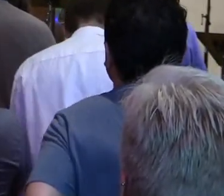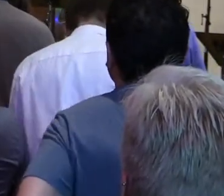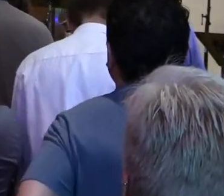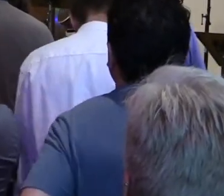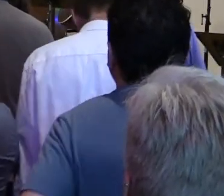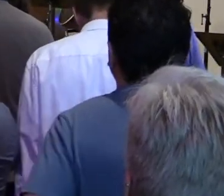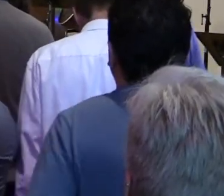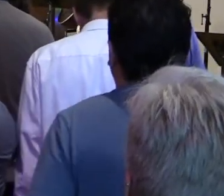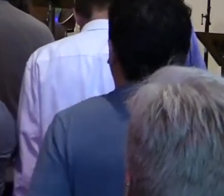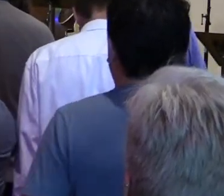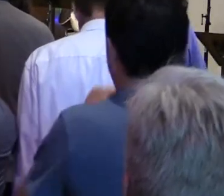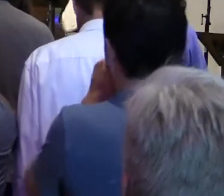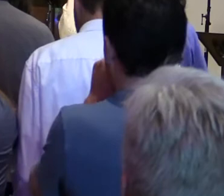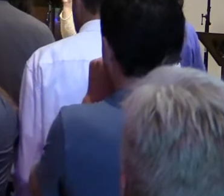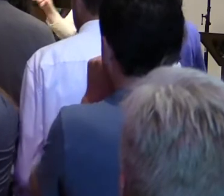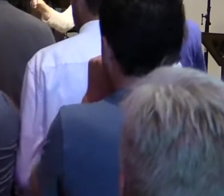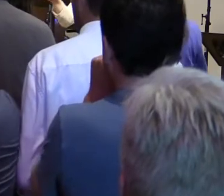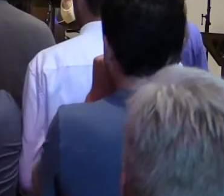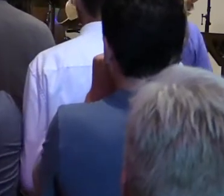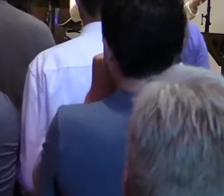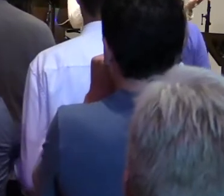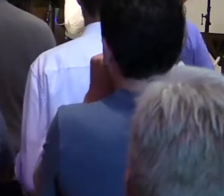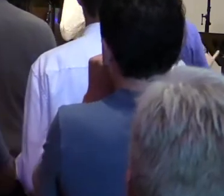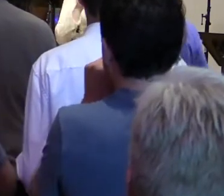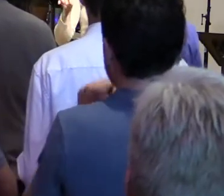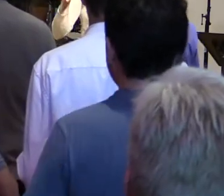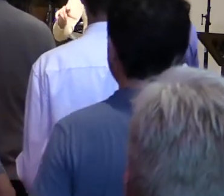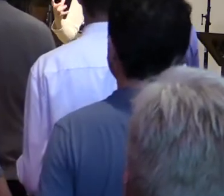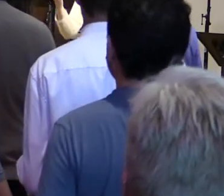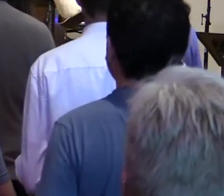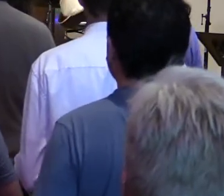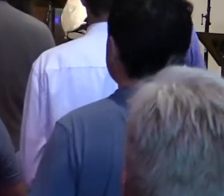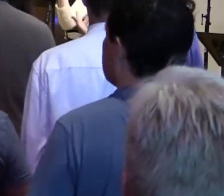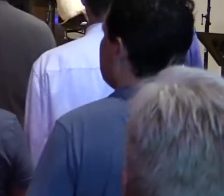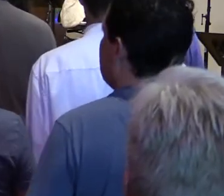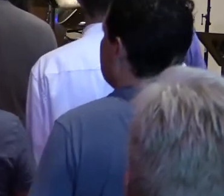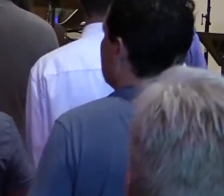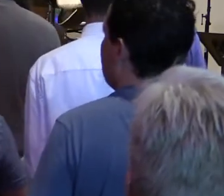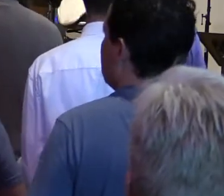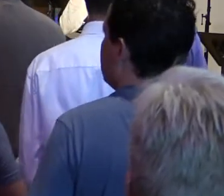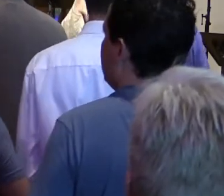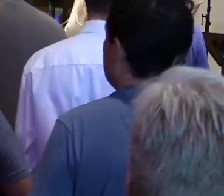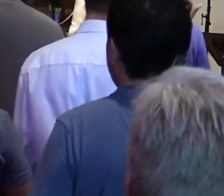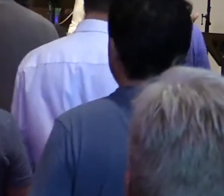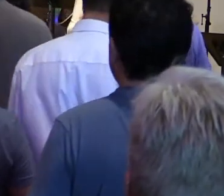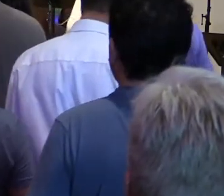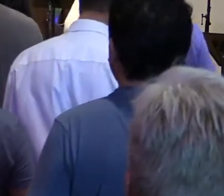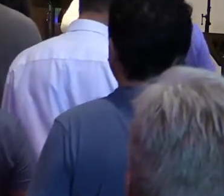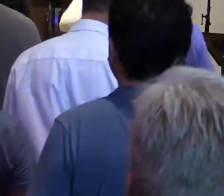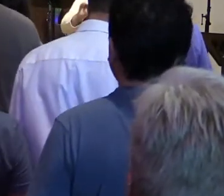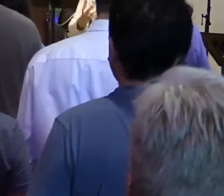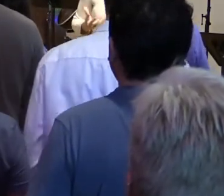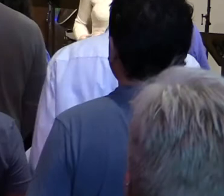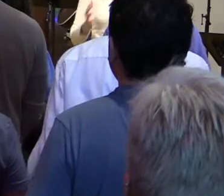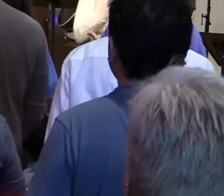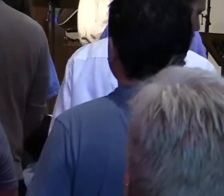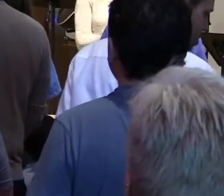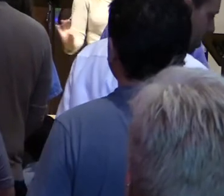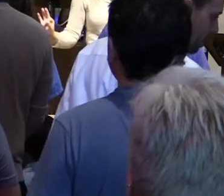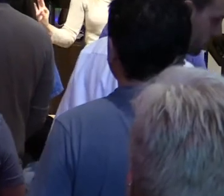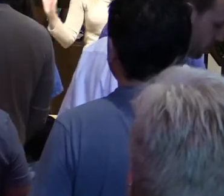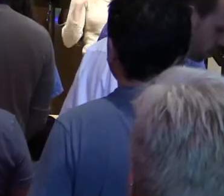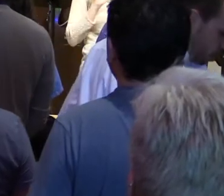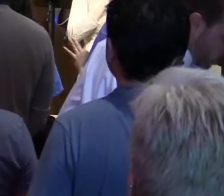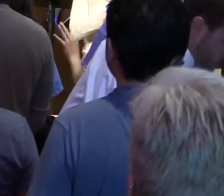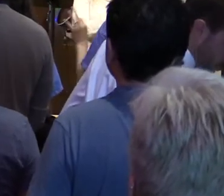only. We are all the same, in need of mercy, to be forgiven and be